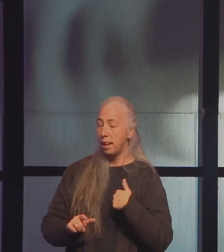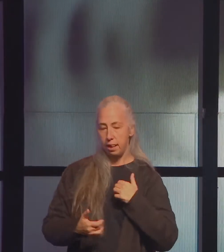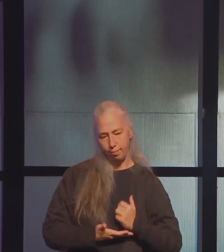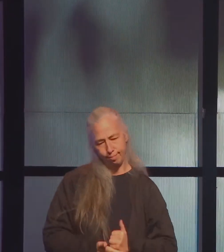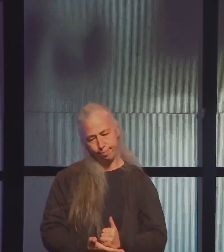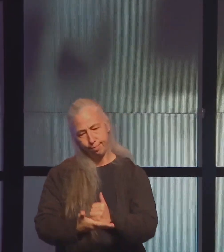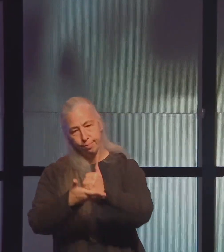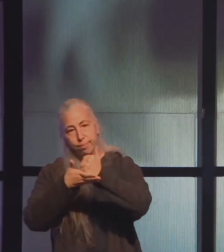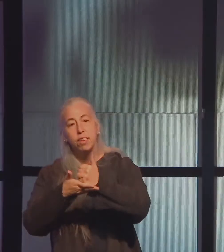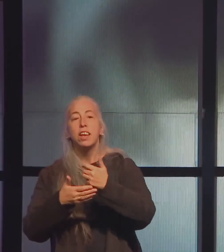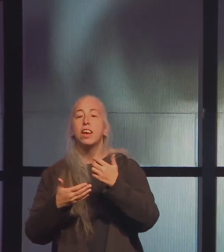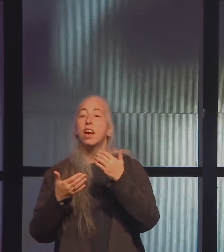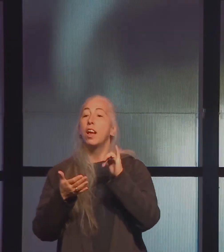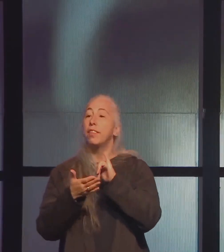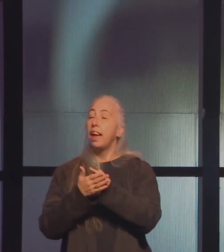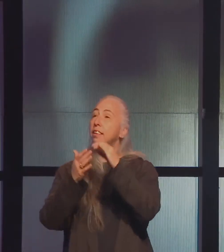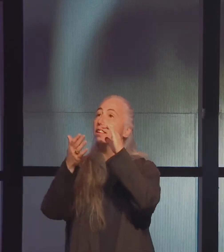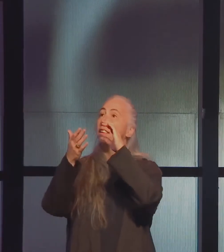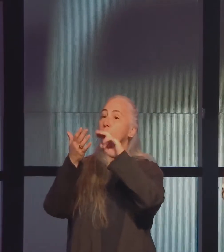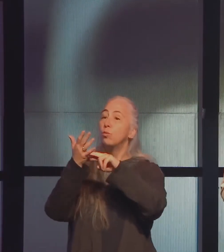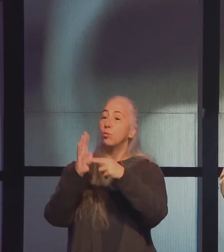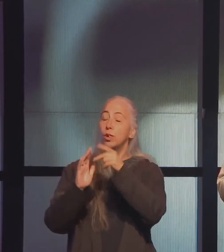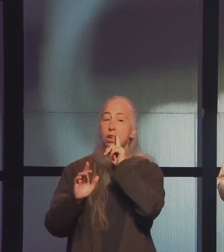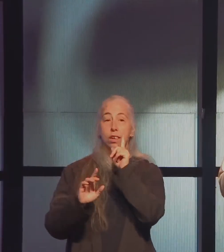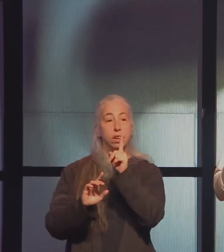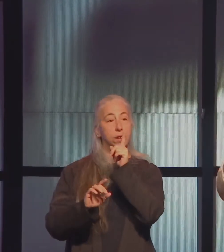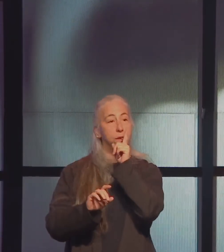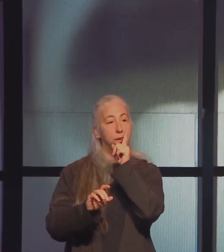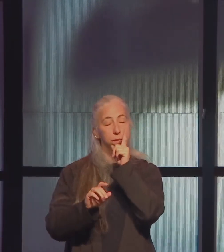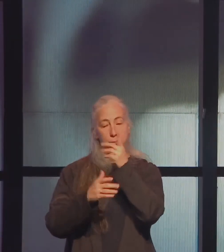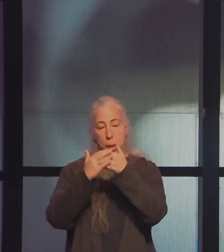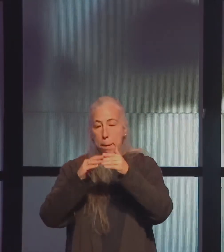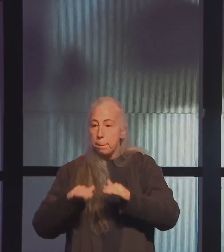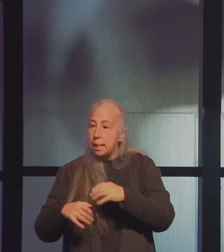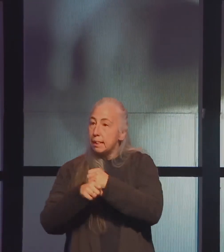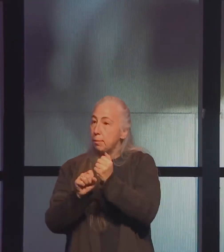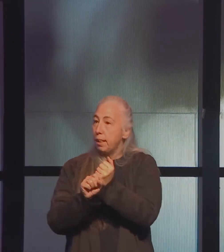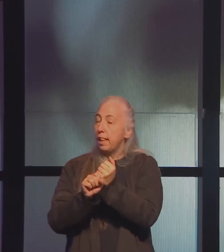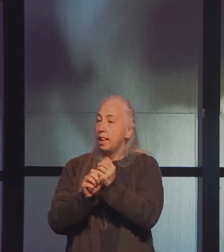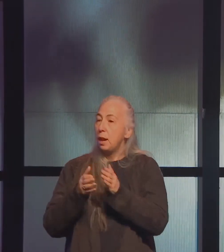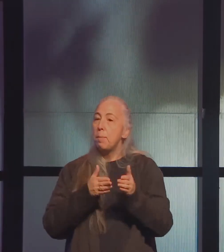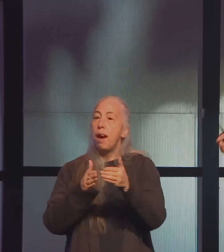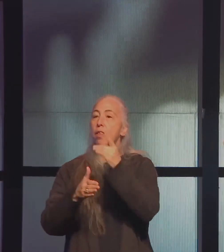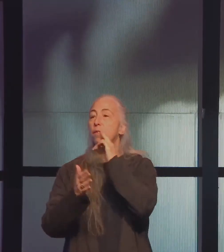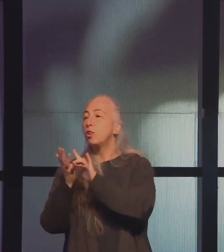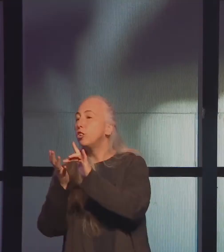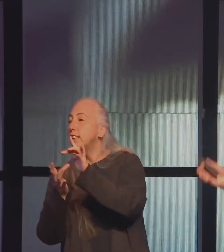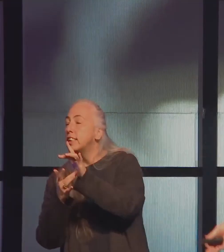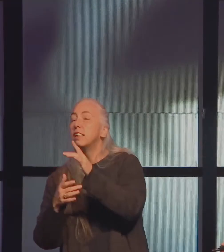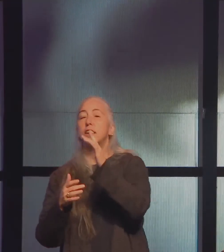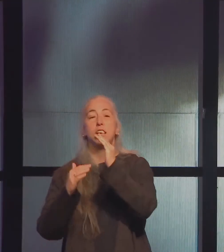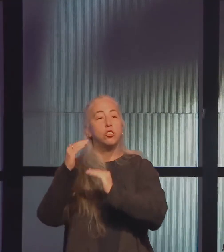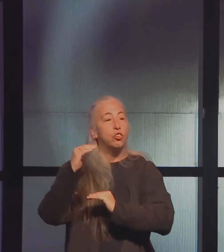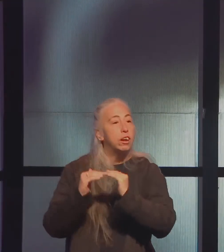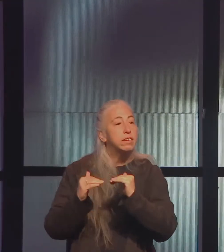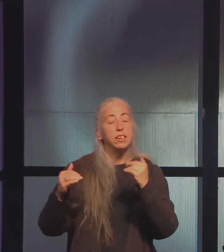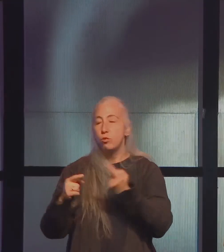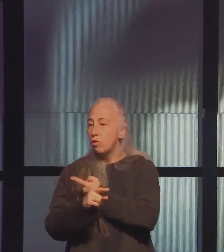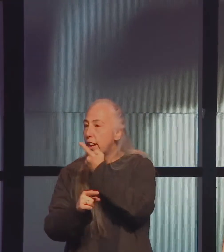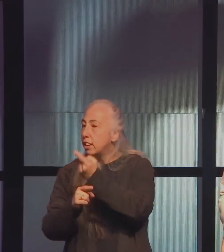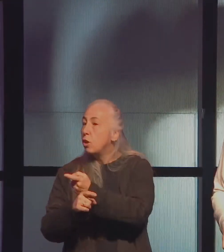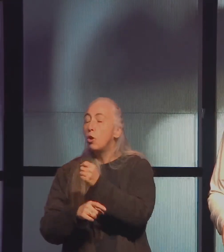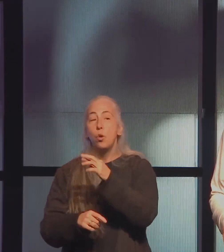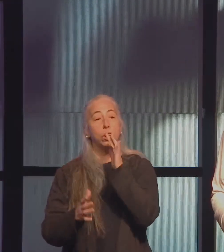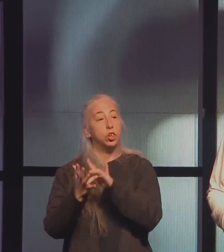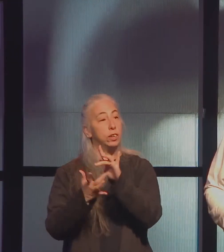it means to live a life that's committed to the peacemaking path of Jesus, to justice, to righteousness, or what Jesus